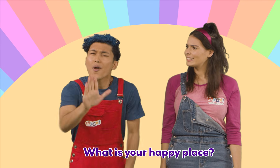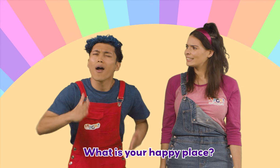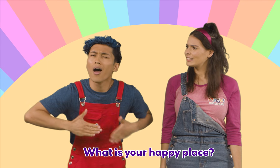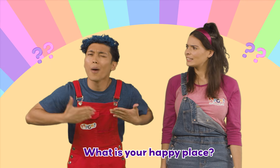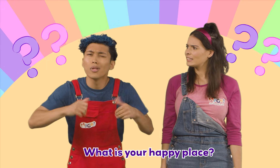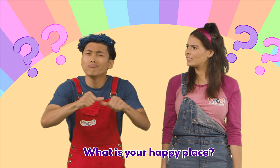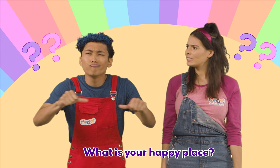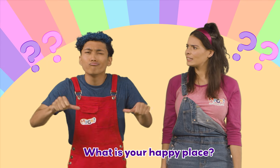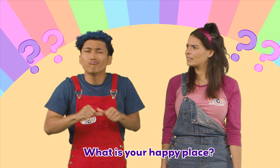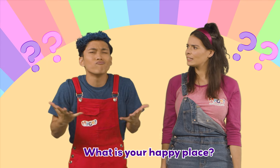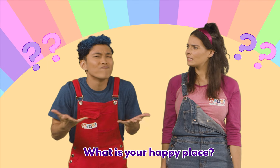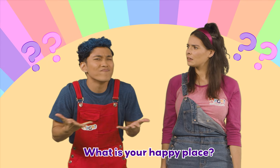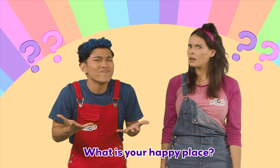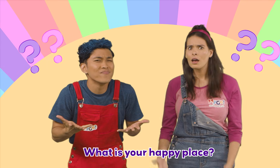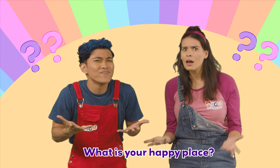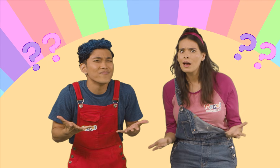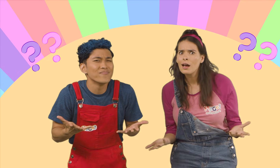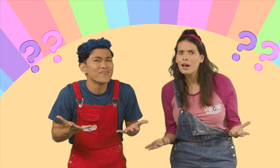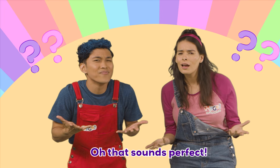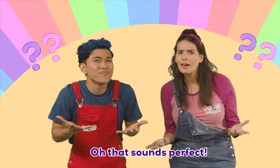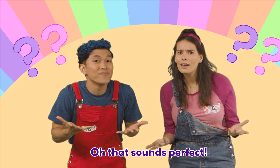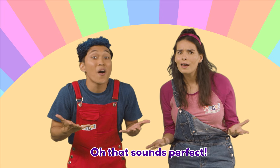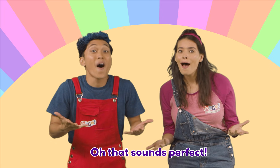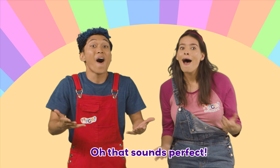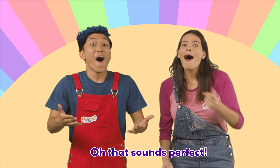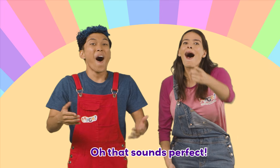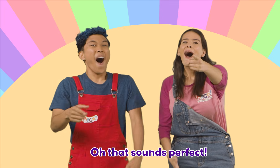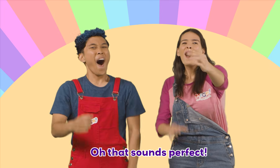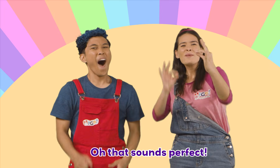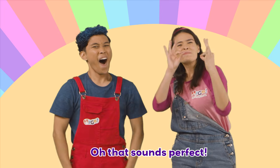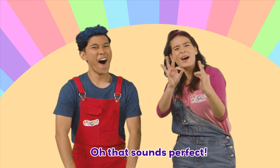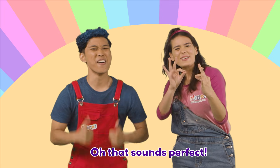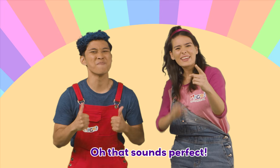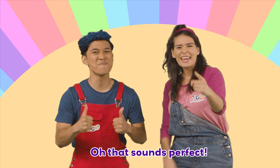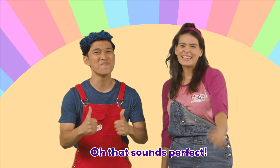What is your happy place? Oh, that sounds perfect.